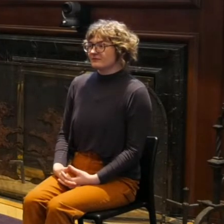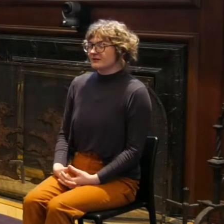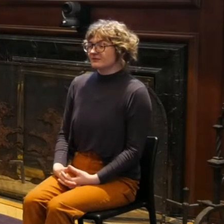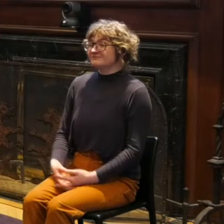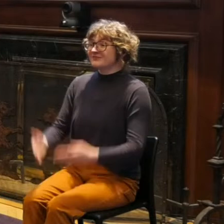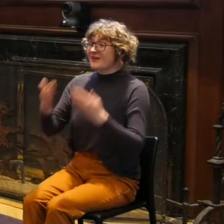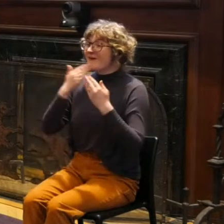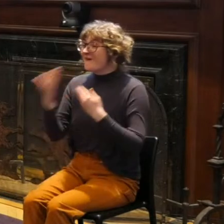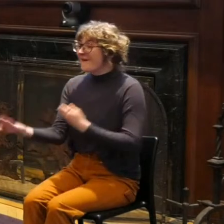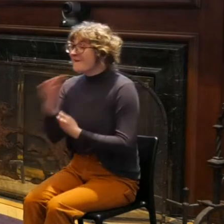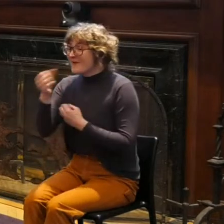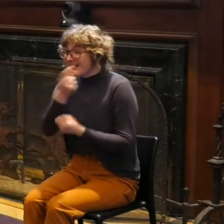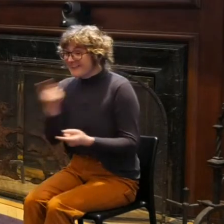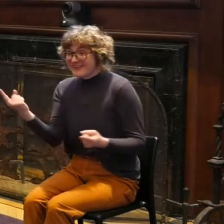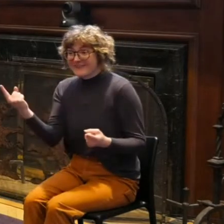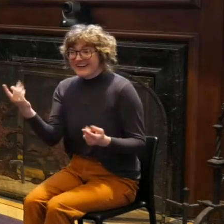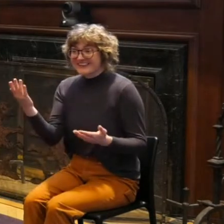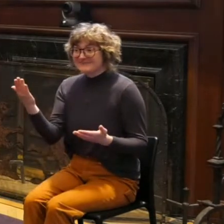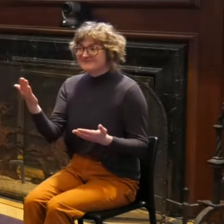Good morning, everybody.